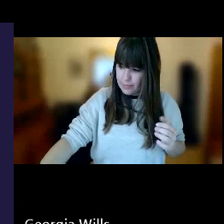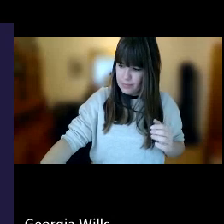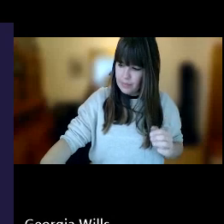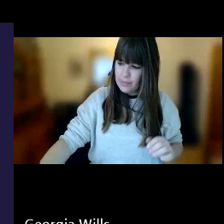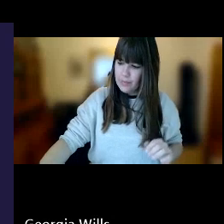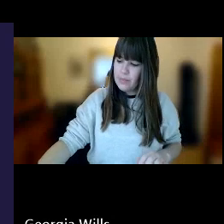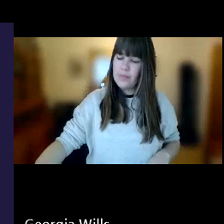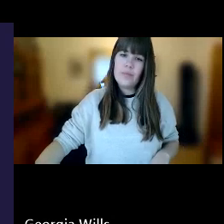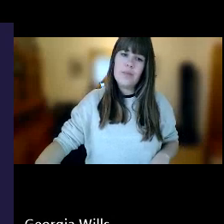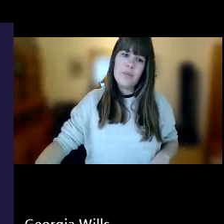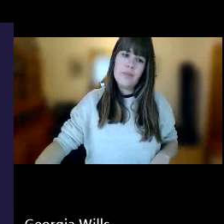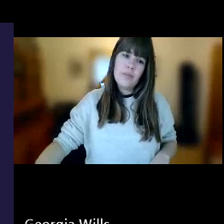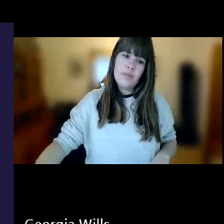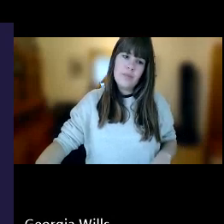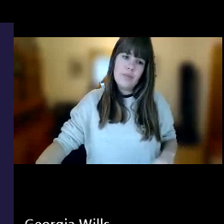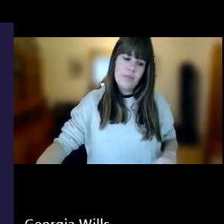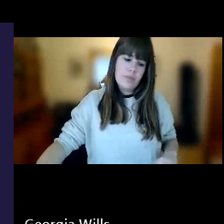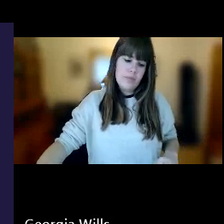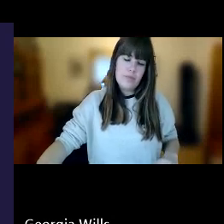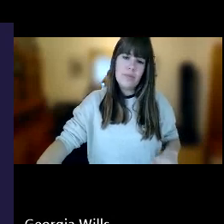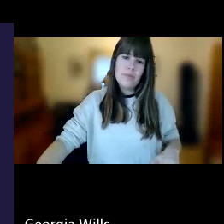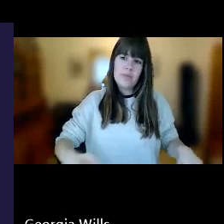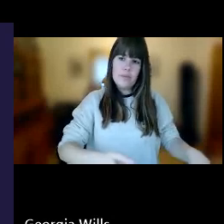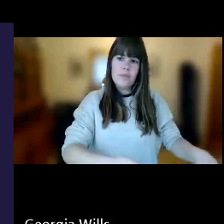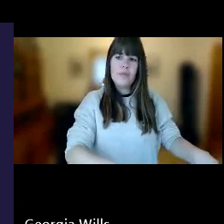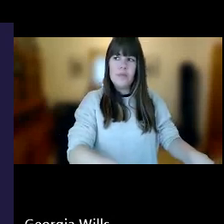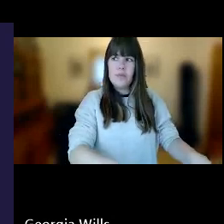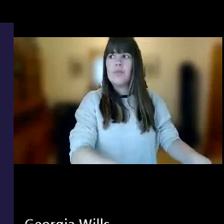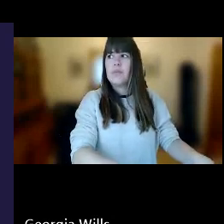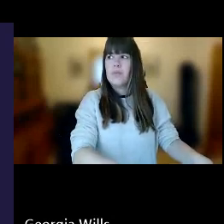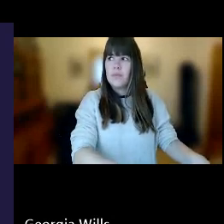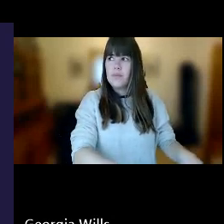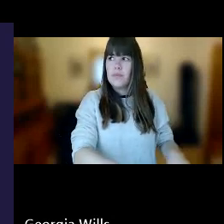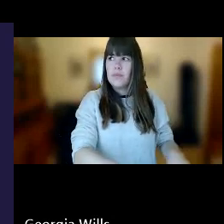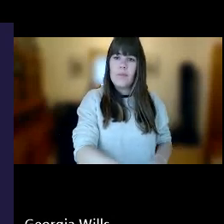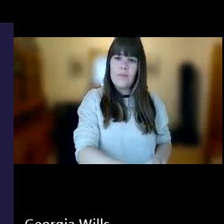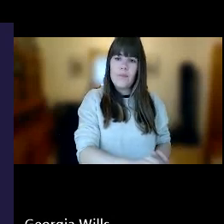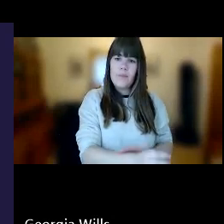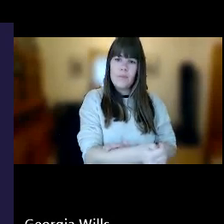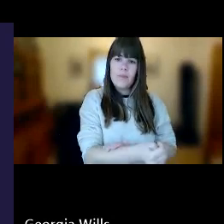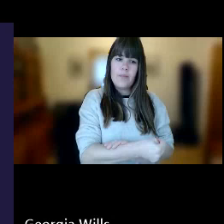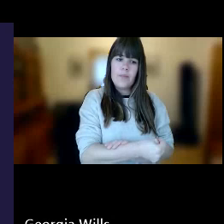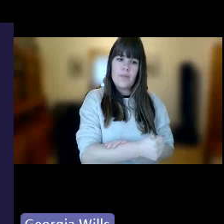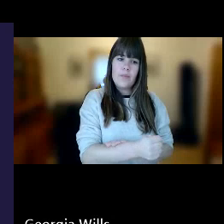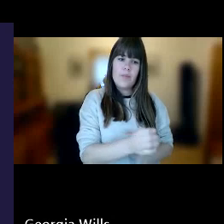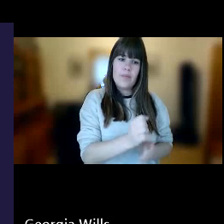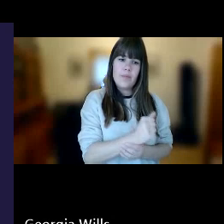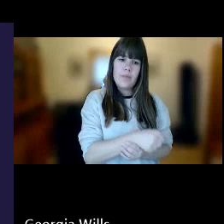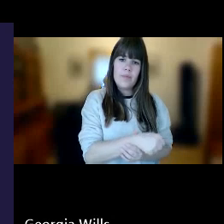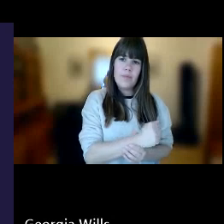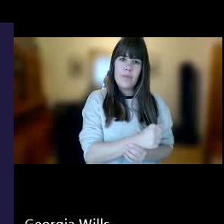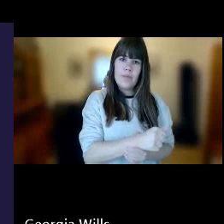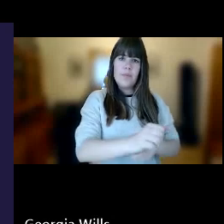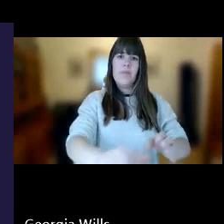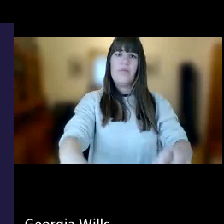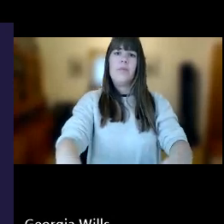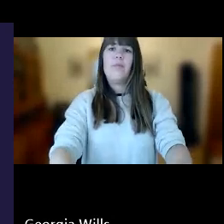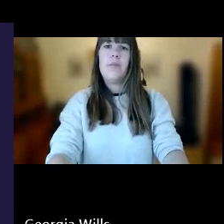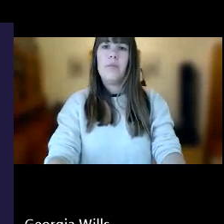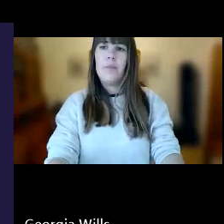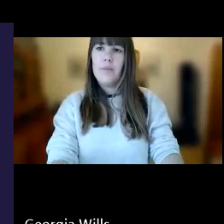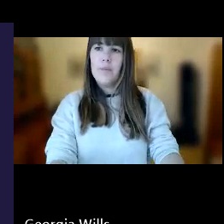survey that should take you no longer than a minute or two, just to provide some feedback on today's session. So we'd really appreciate that. Georgia, I had a